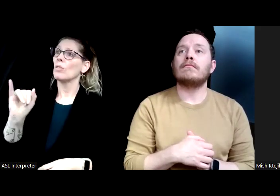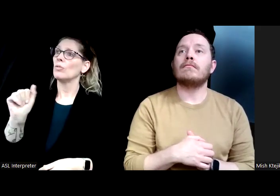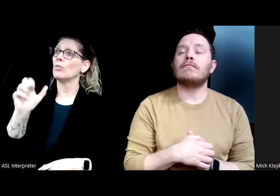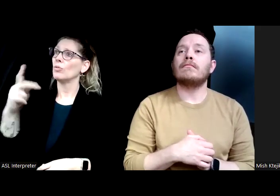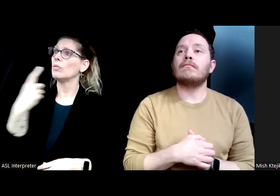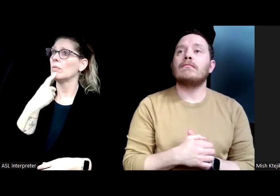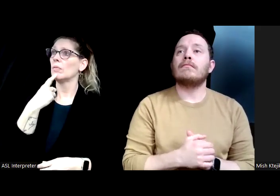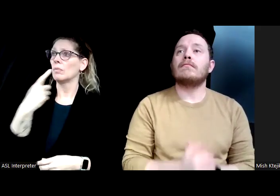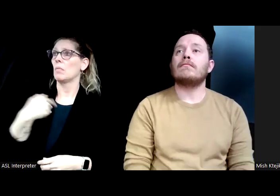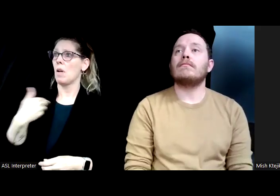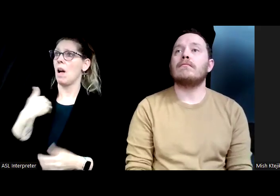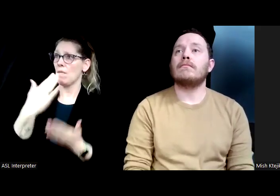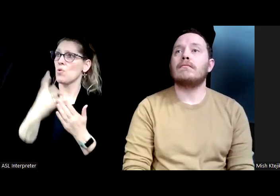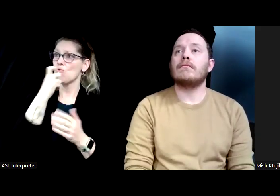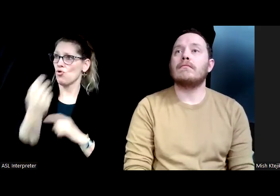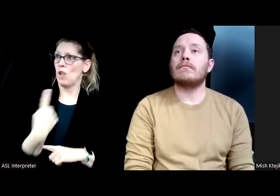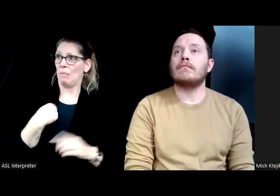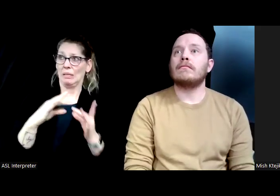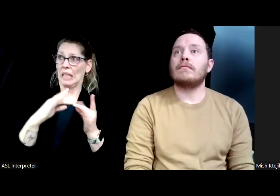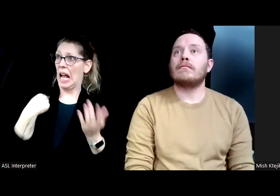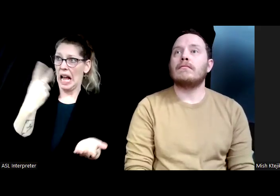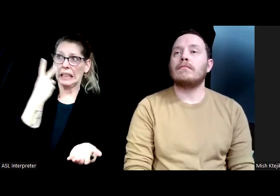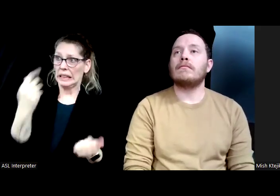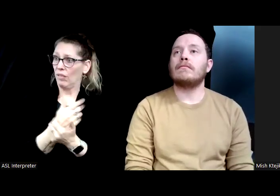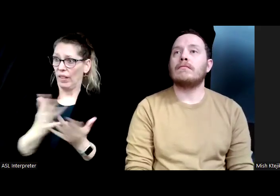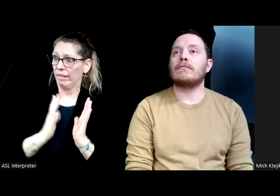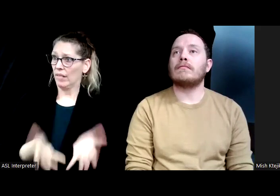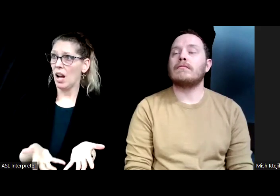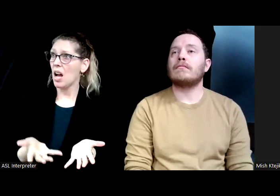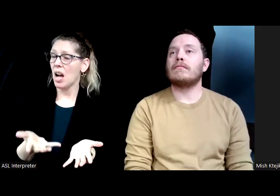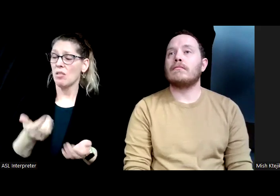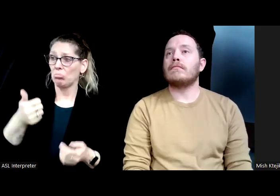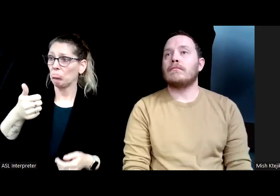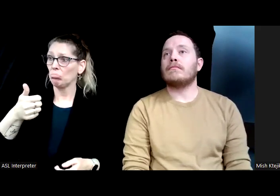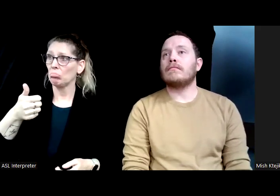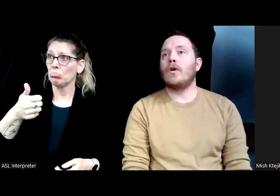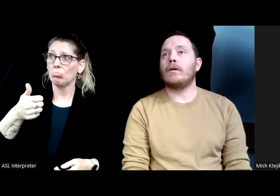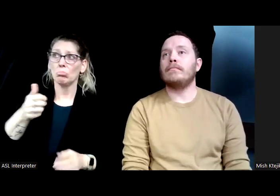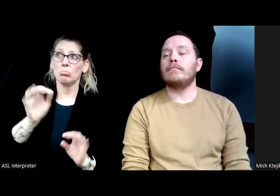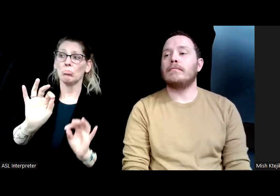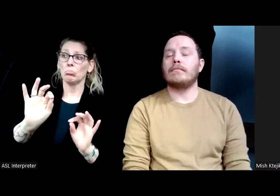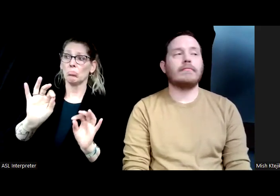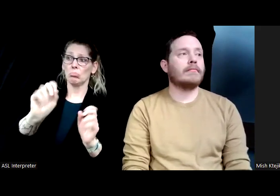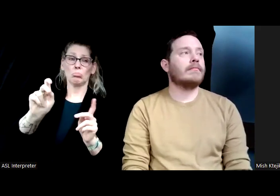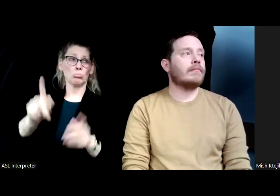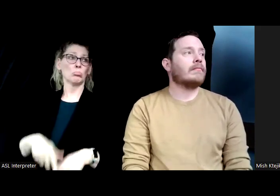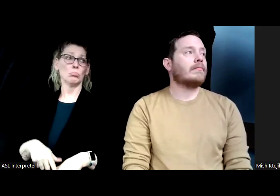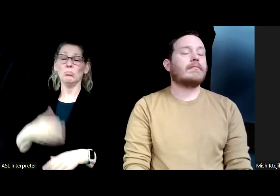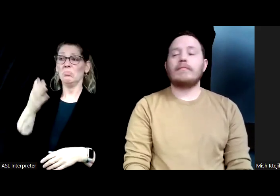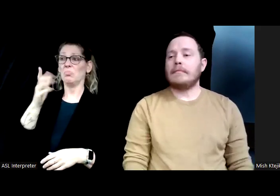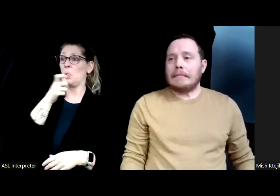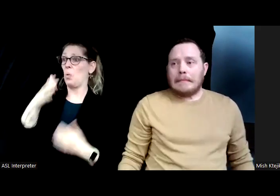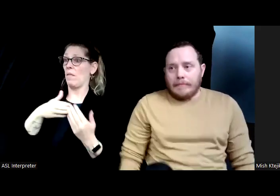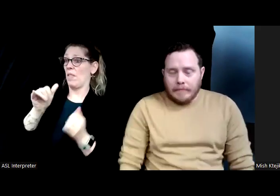Jack is saying. Yeah, someone sent me a message just now saying I can see Kim responding. This must be that person.